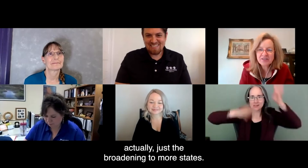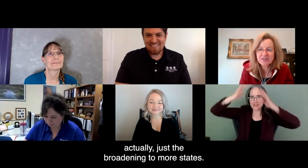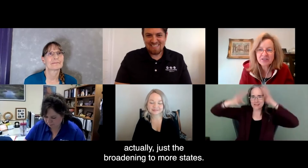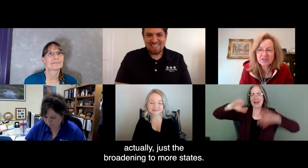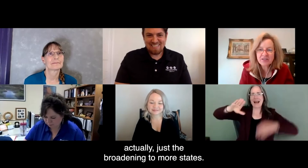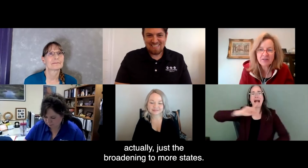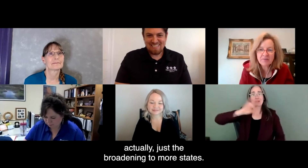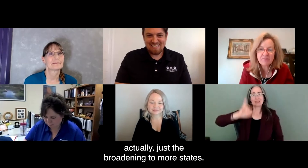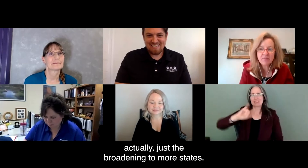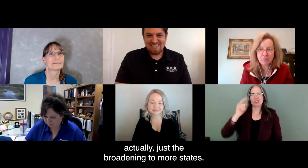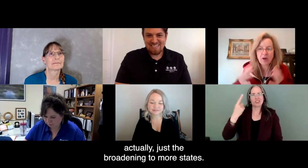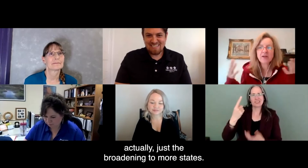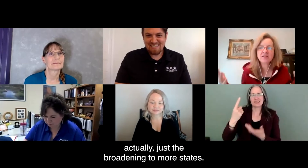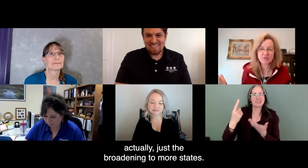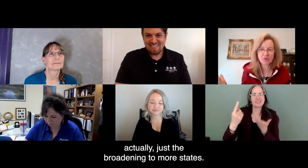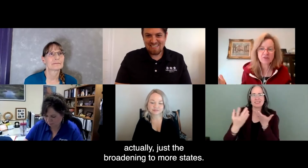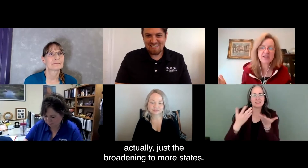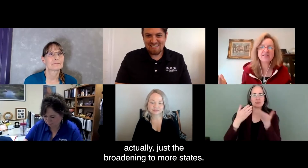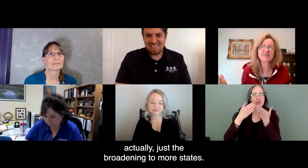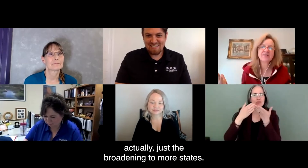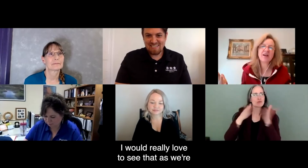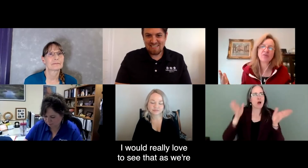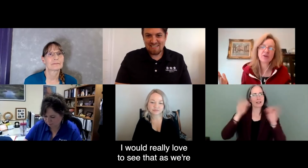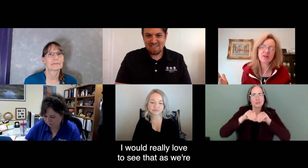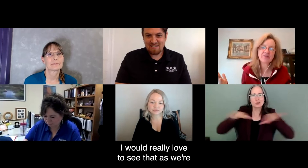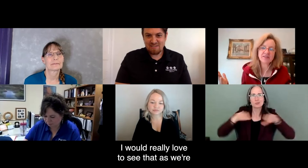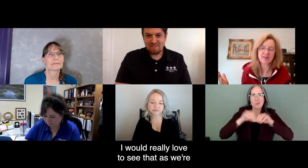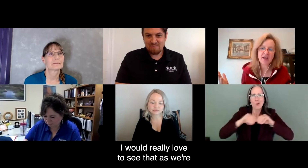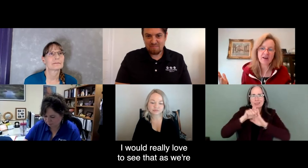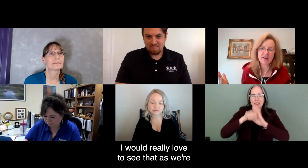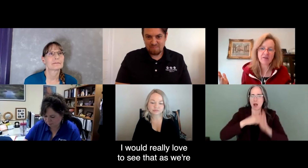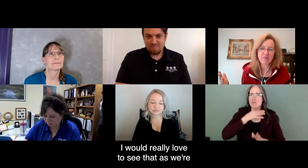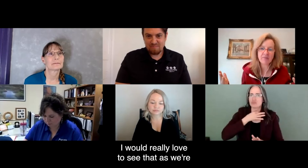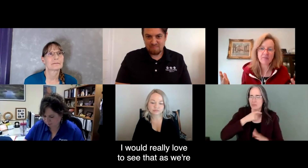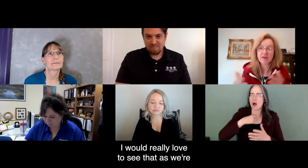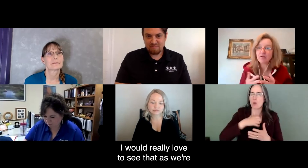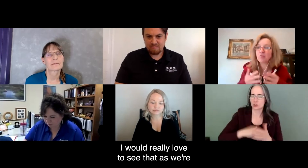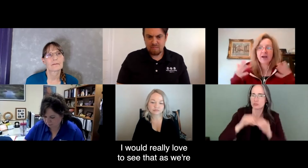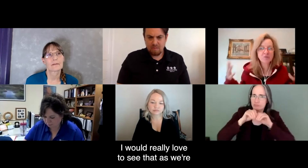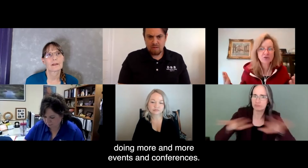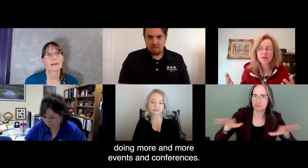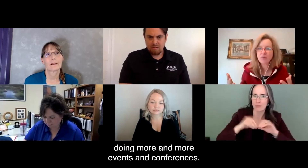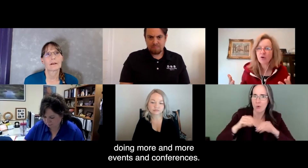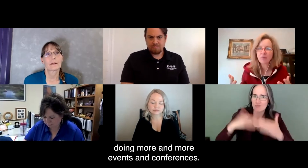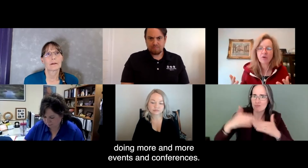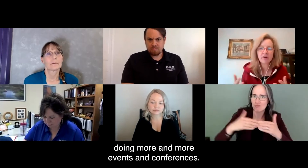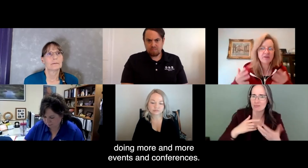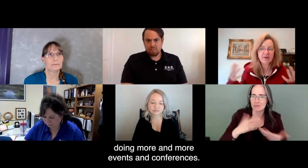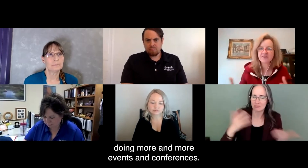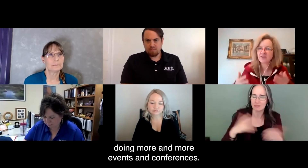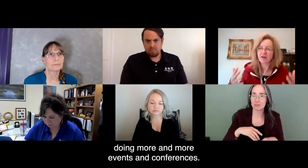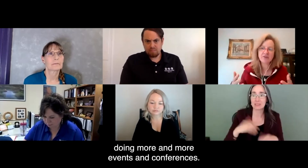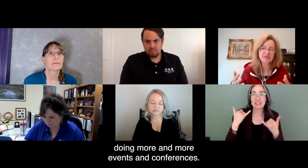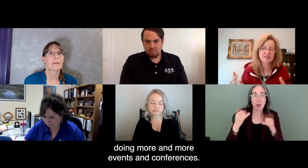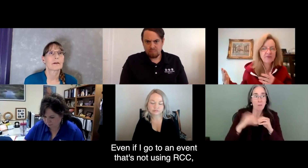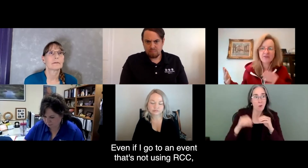Actually, just the broadening to more states, I would really love to see that. As we're doing more and more events